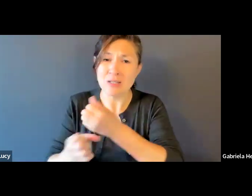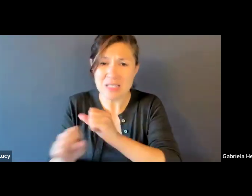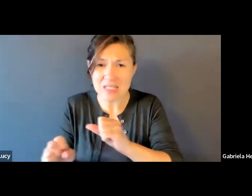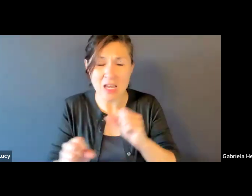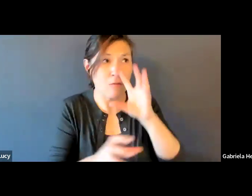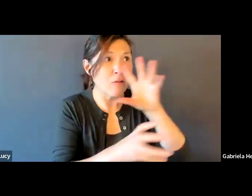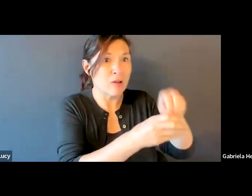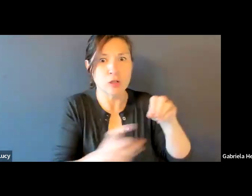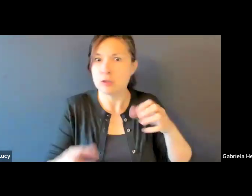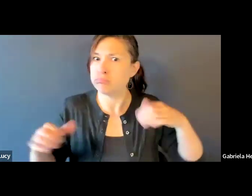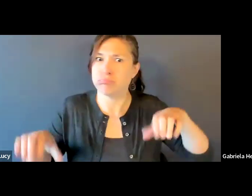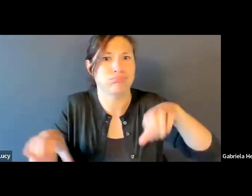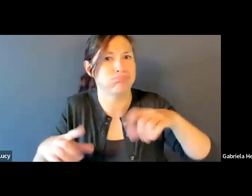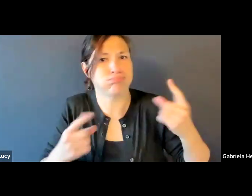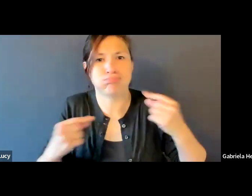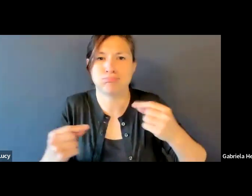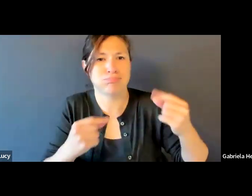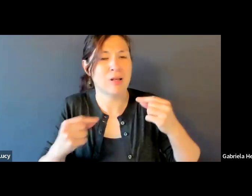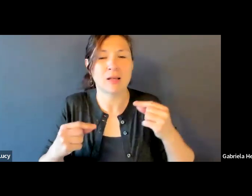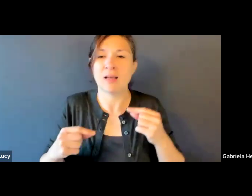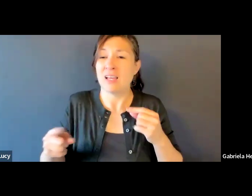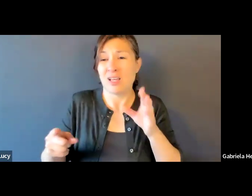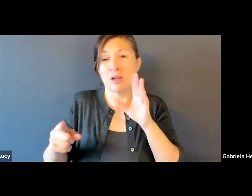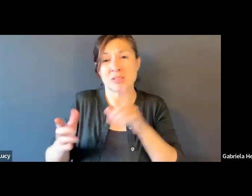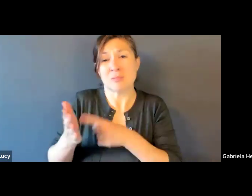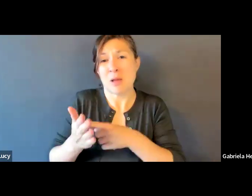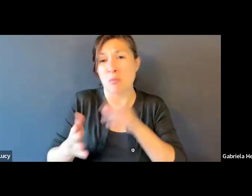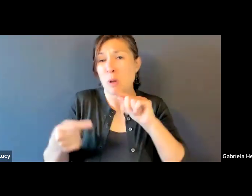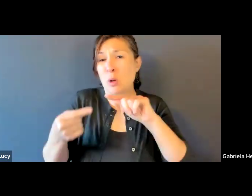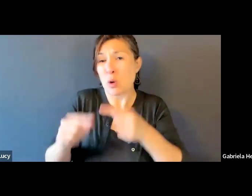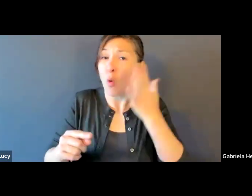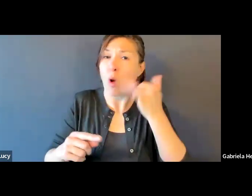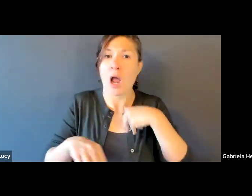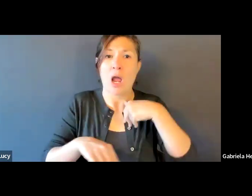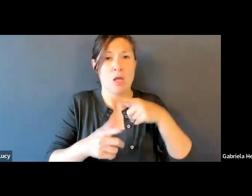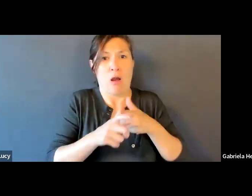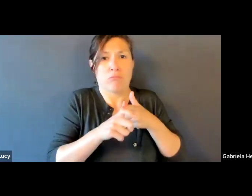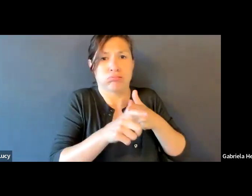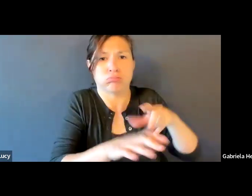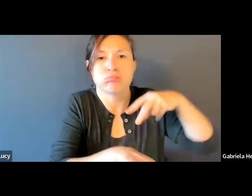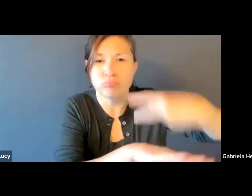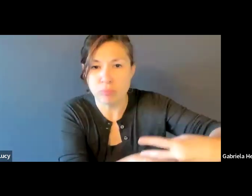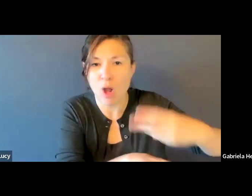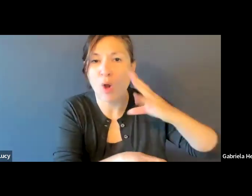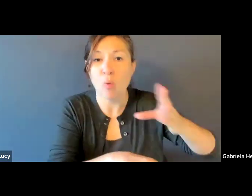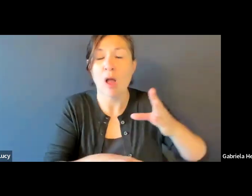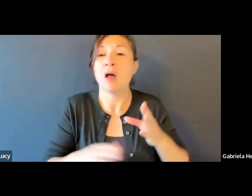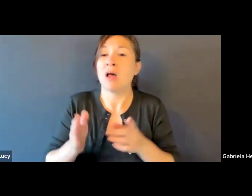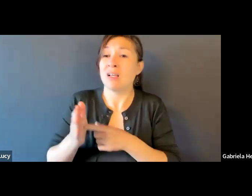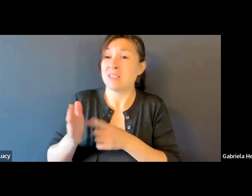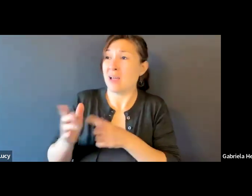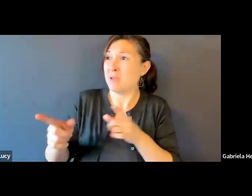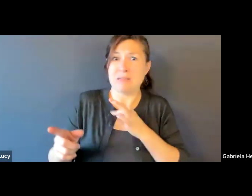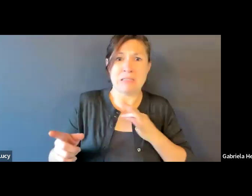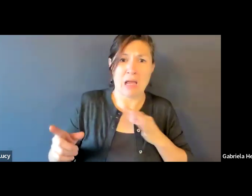very active girl and often gets hurt because she runs and falls down. The times where her classroom struggle to find staff cover,